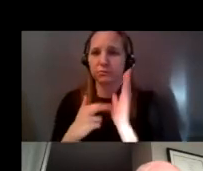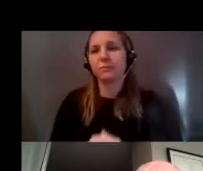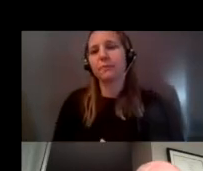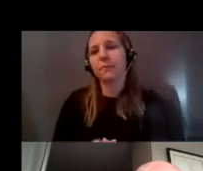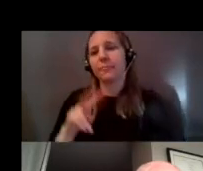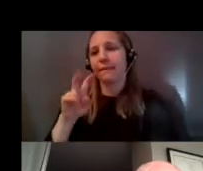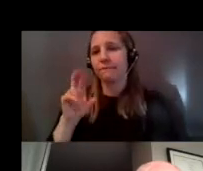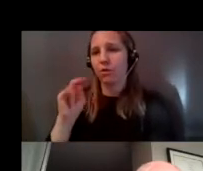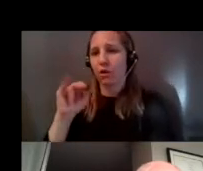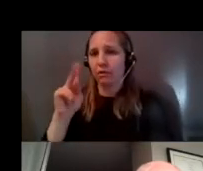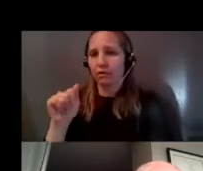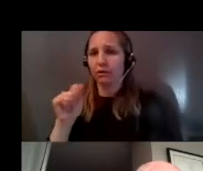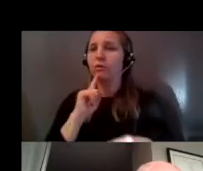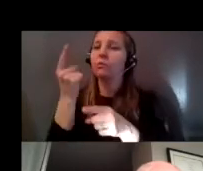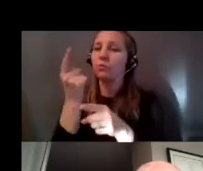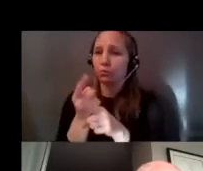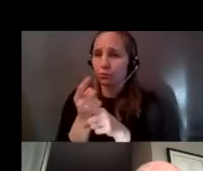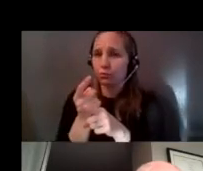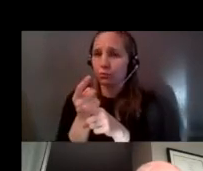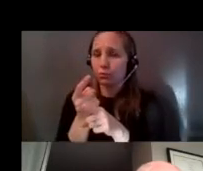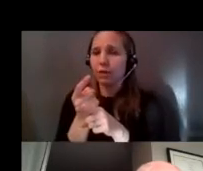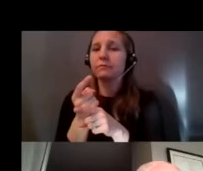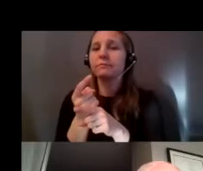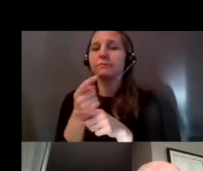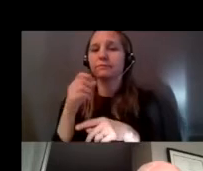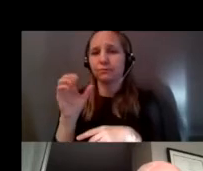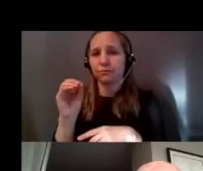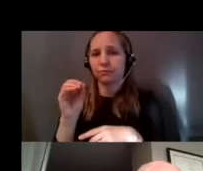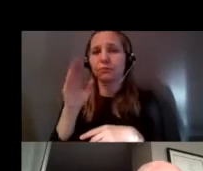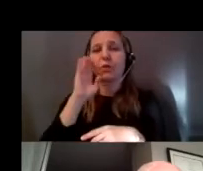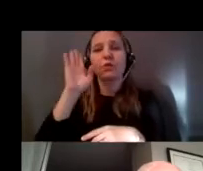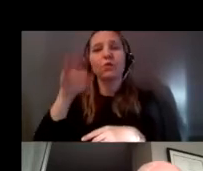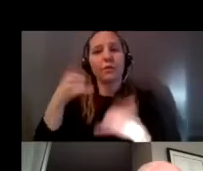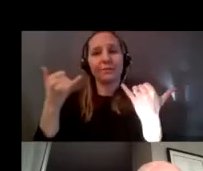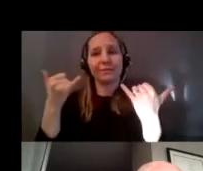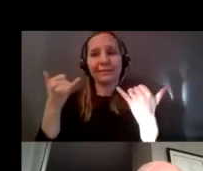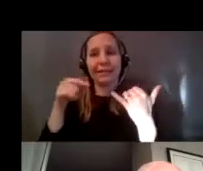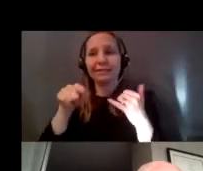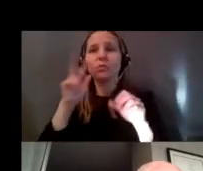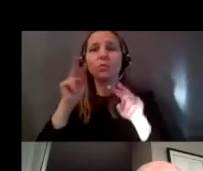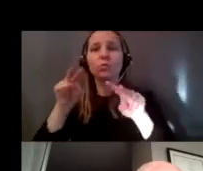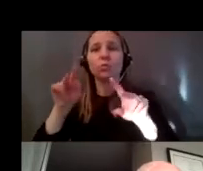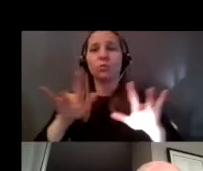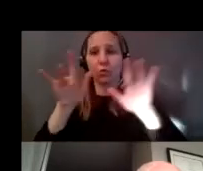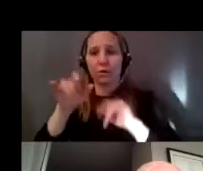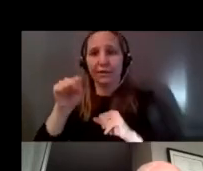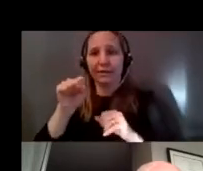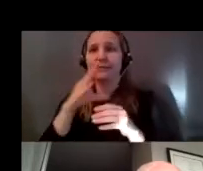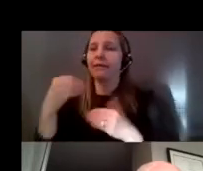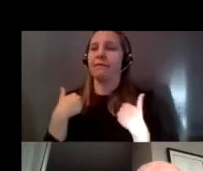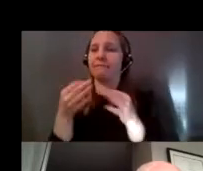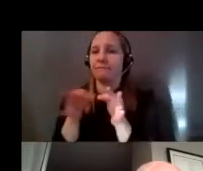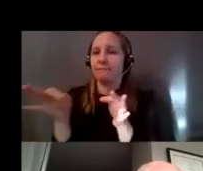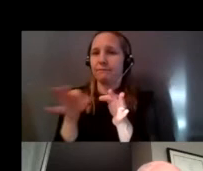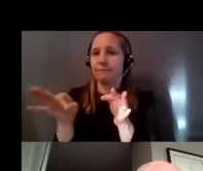So yes, a few housekeeping notes. The event today is being recorded and there is closed captioning available for